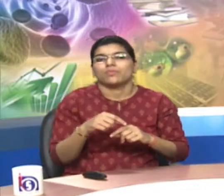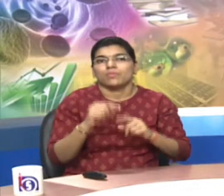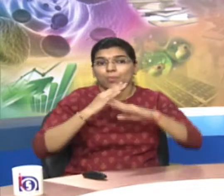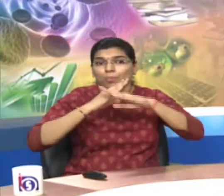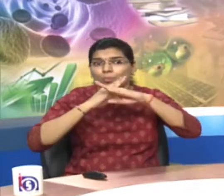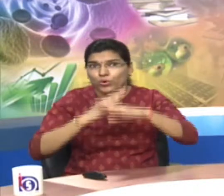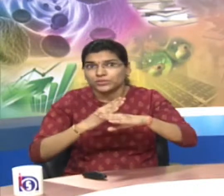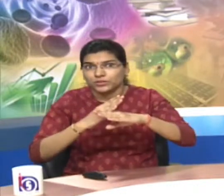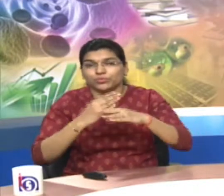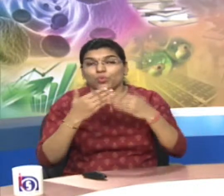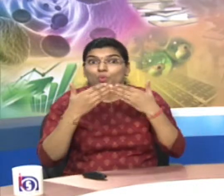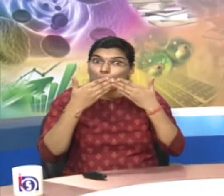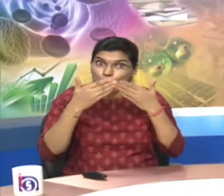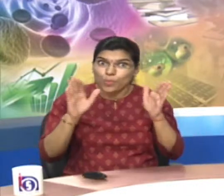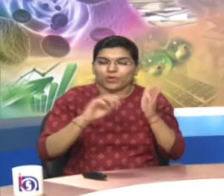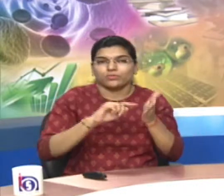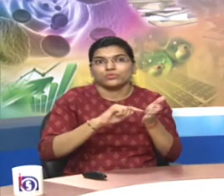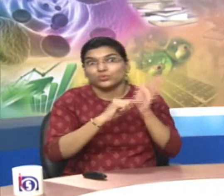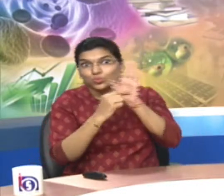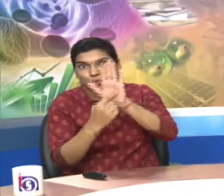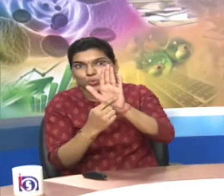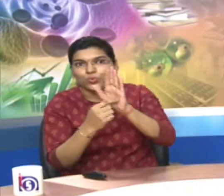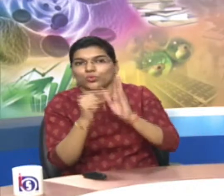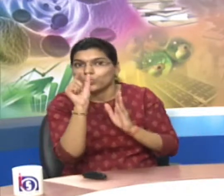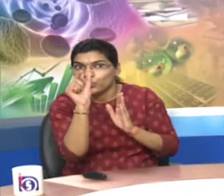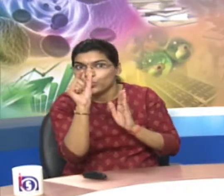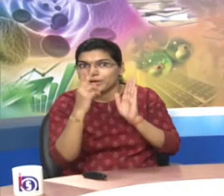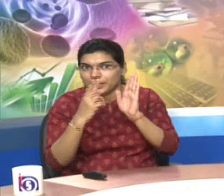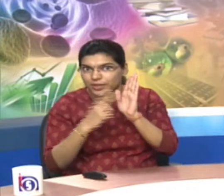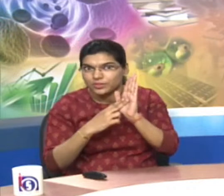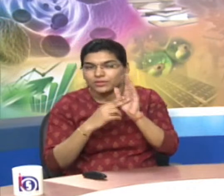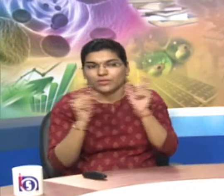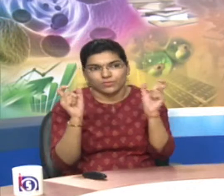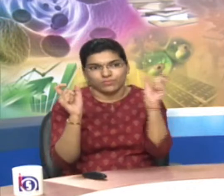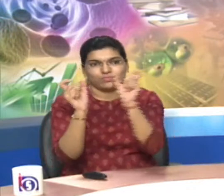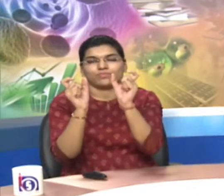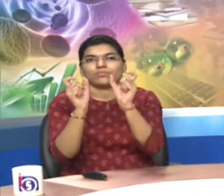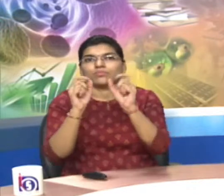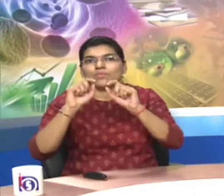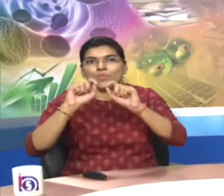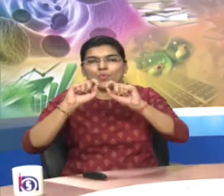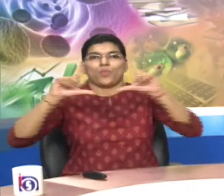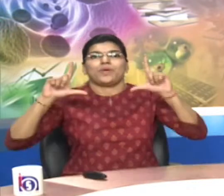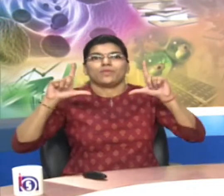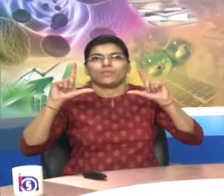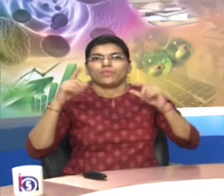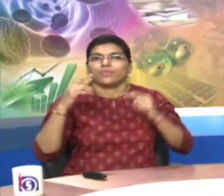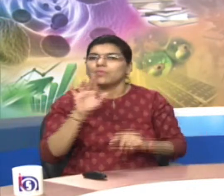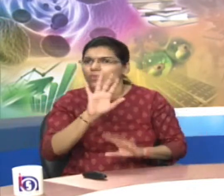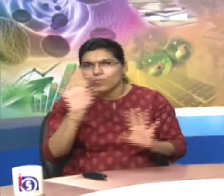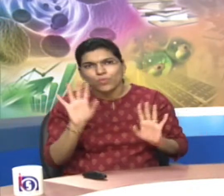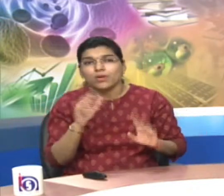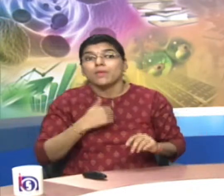that. So similarly, protect and unprotect words are two different